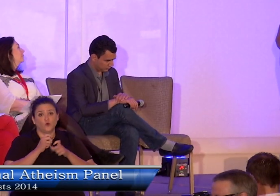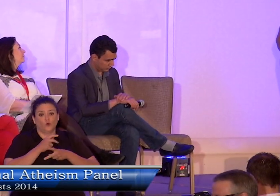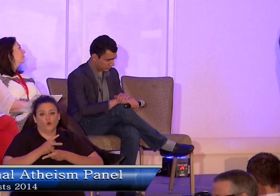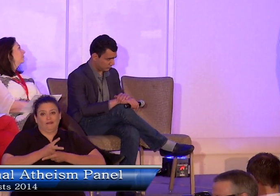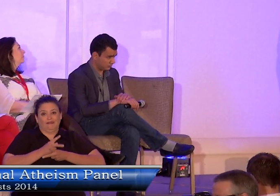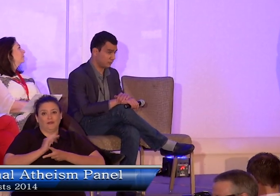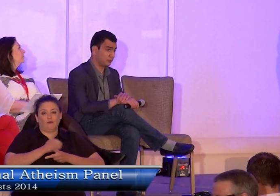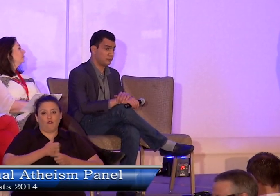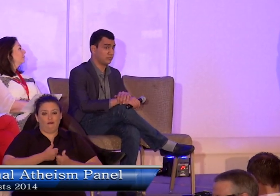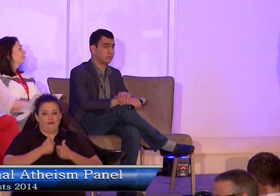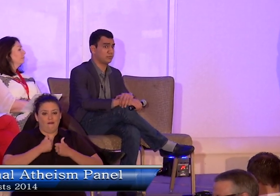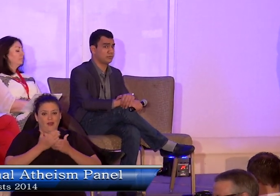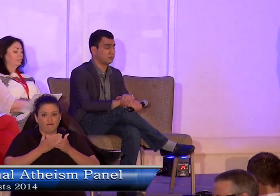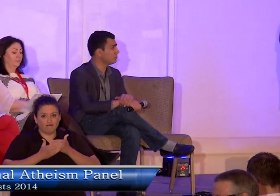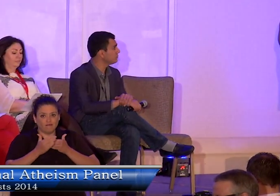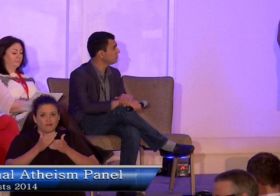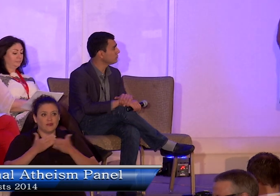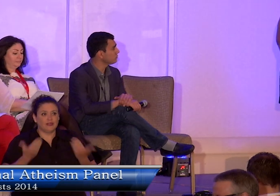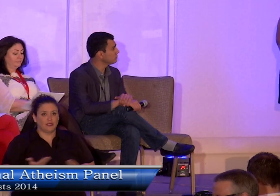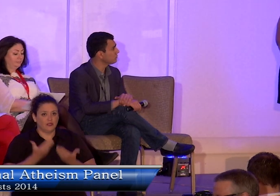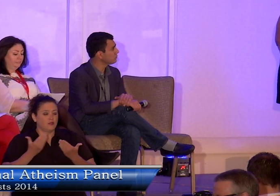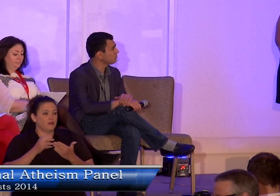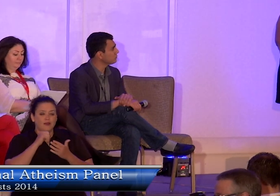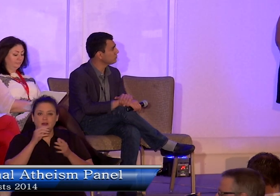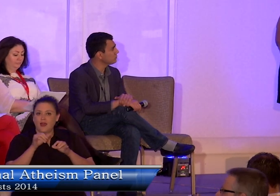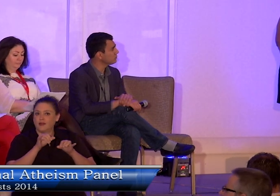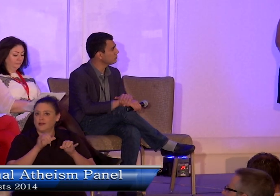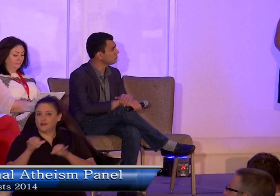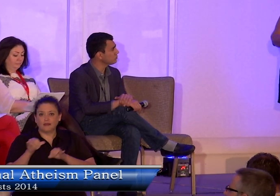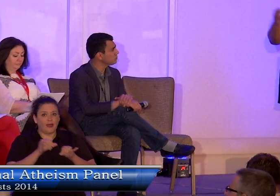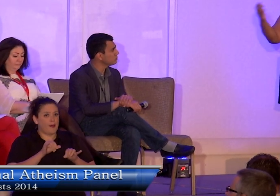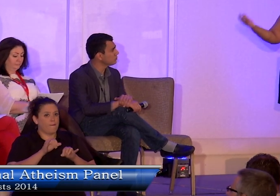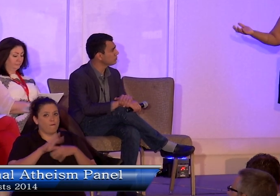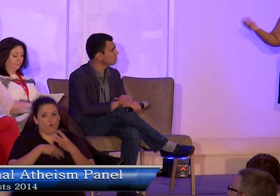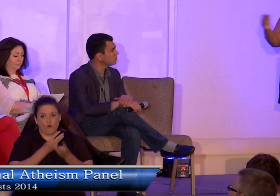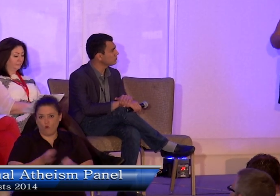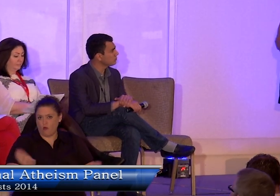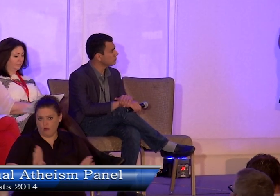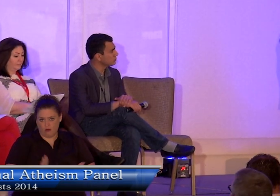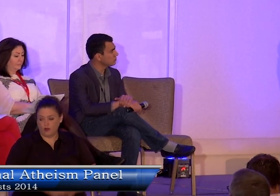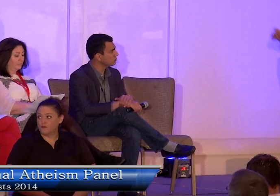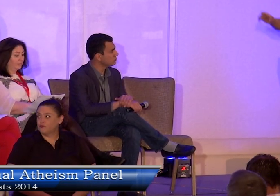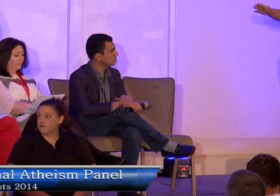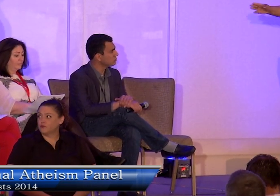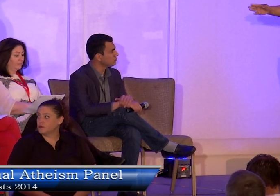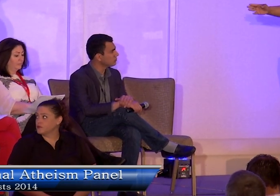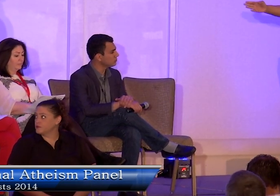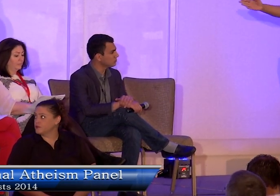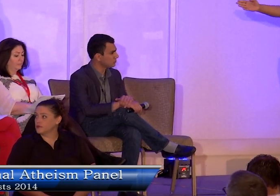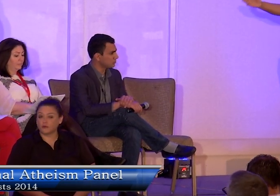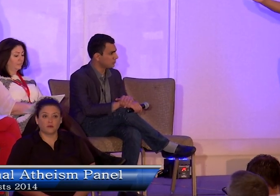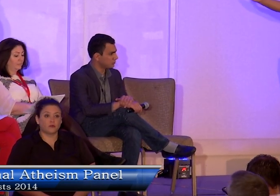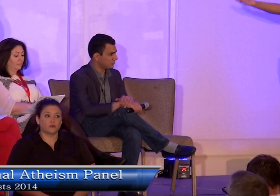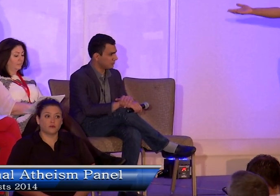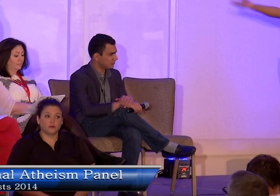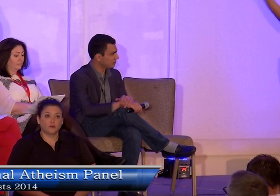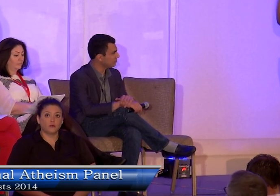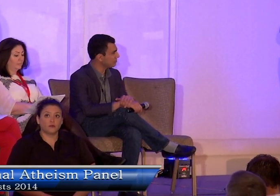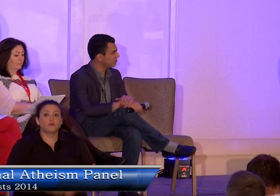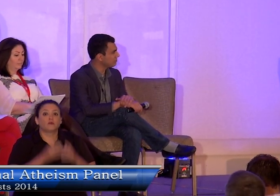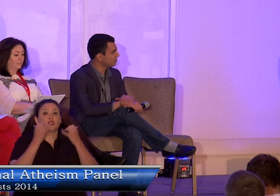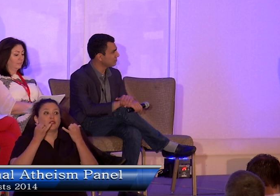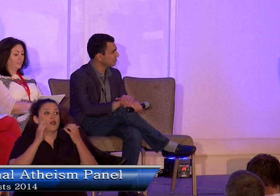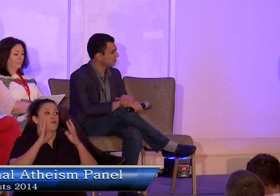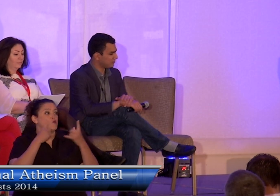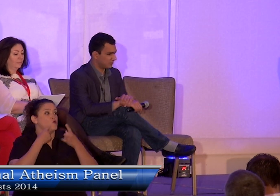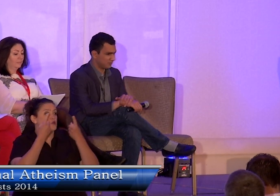in the U.S. are not enjoyed around the world. With us today, I'm going to announce the